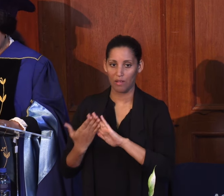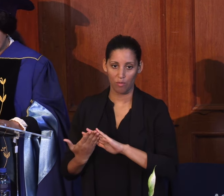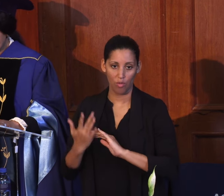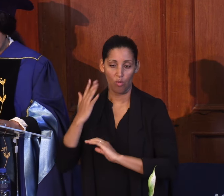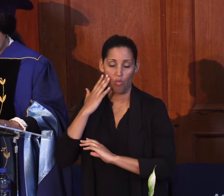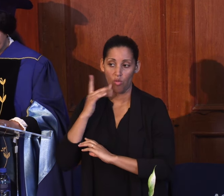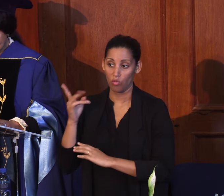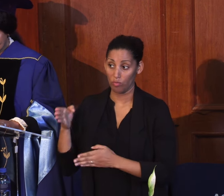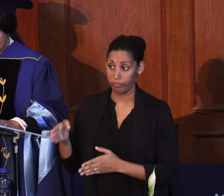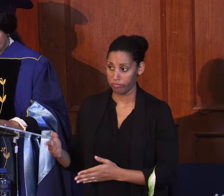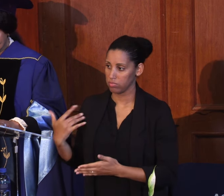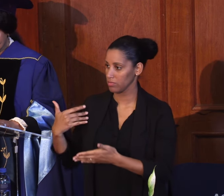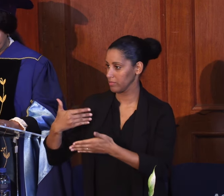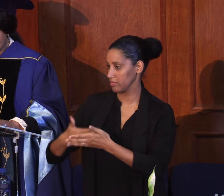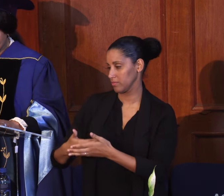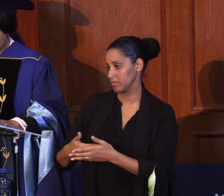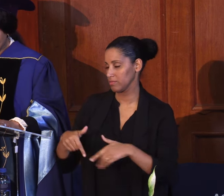time at UCT.